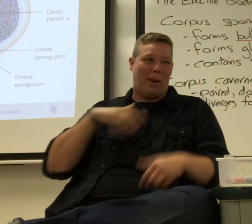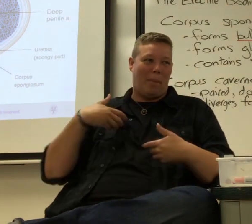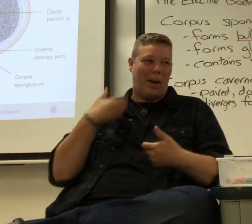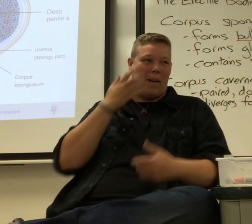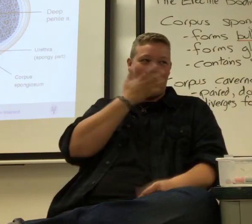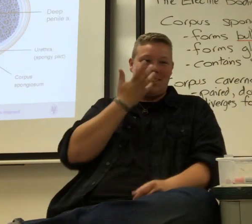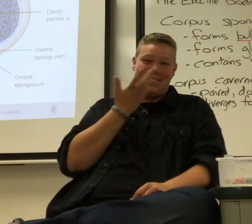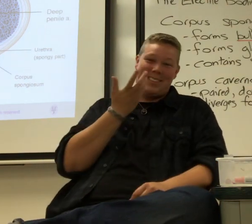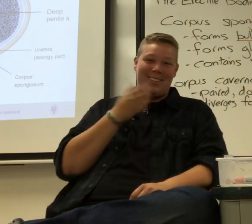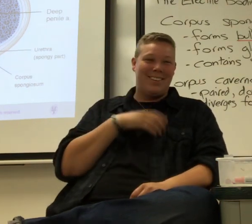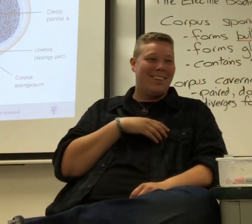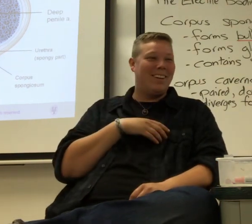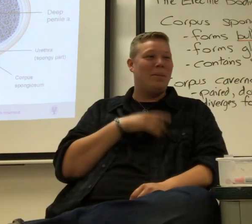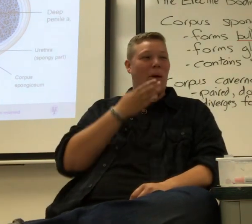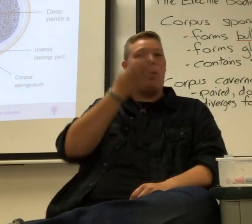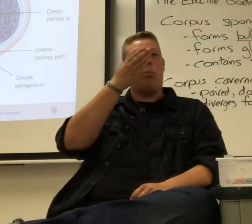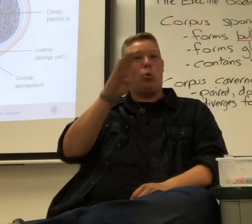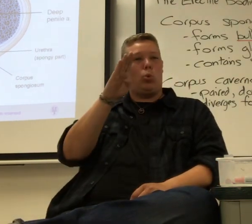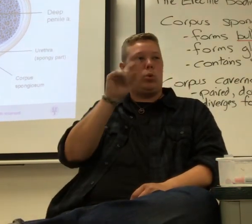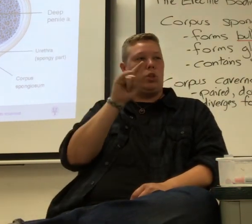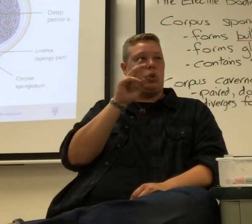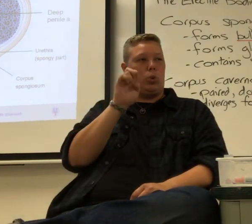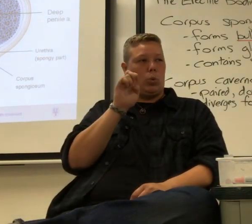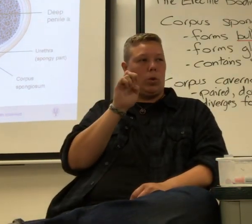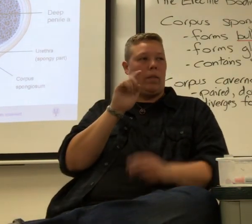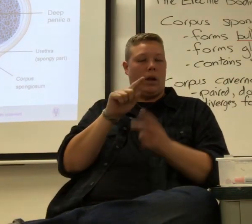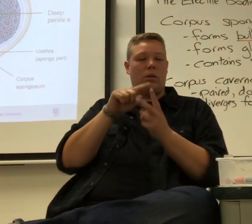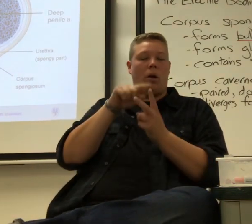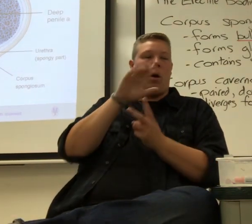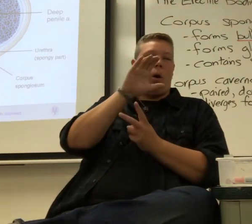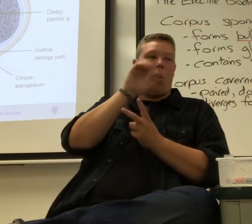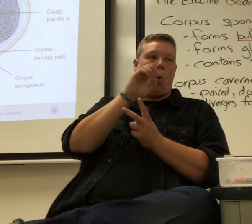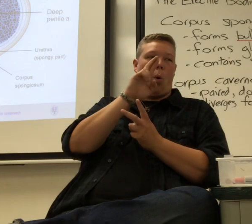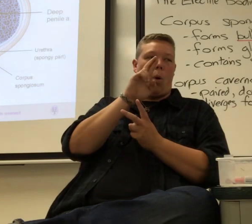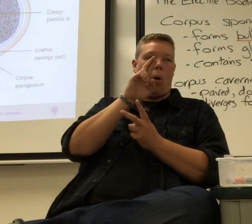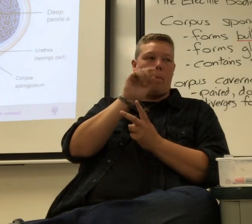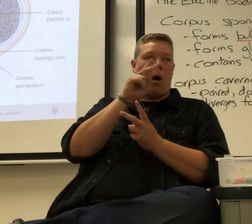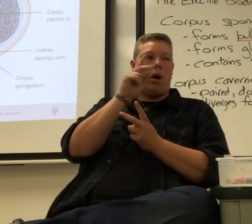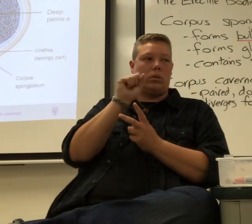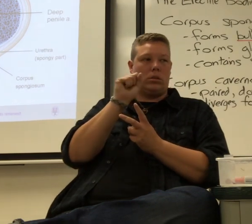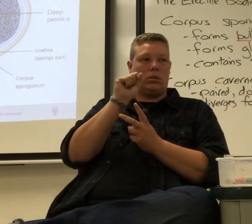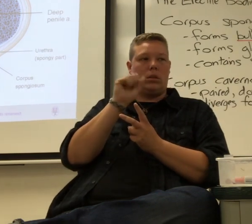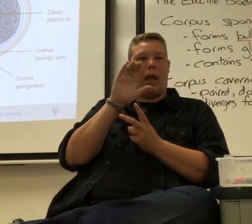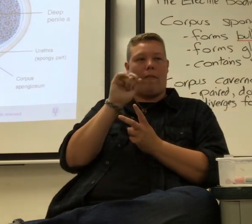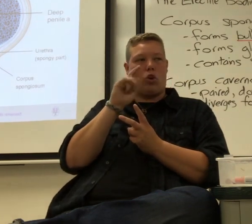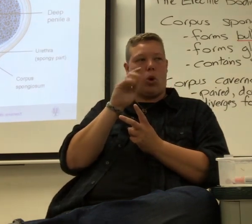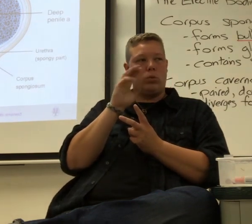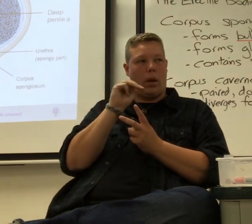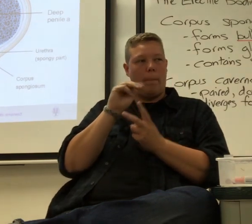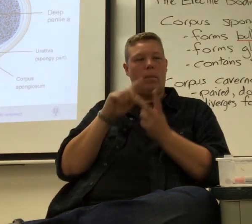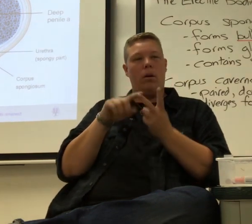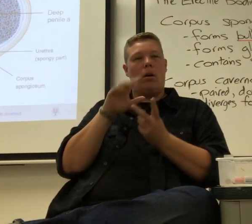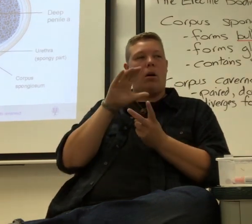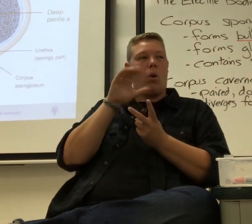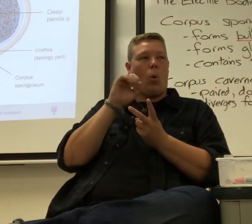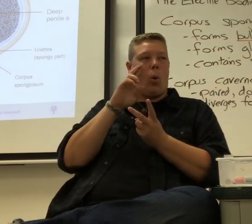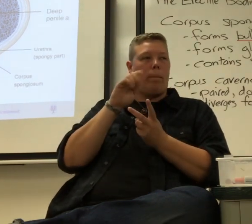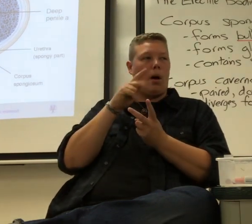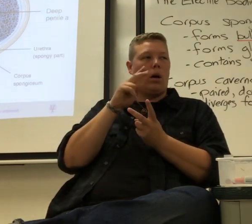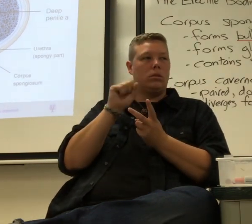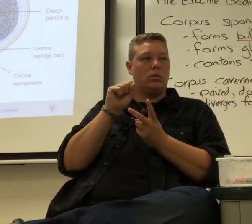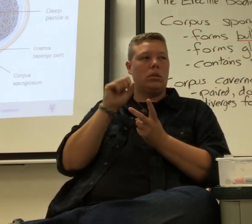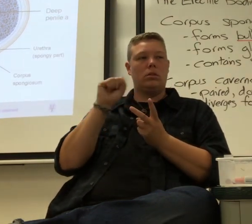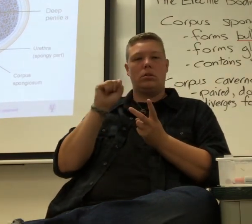know blue tissue, corpus cavernosum, corpus spongiosum. I guess that will be the mouth of the monkey right there, the spongy urethra. One